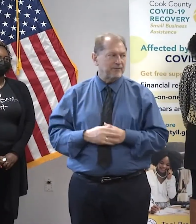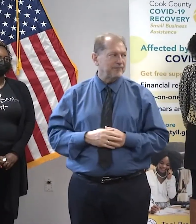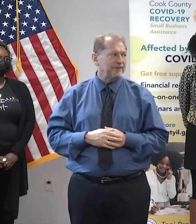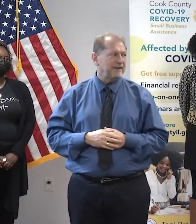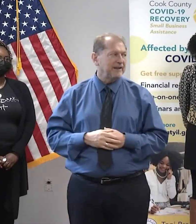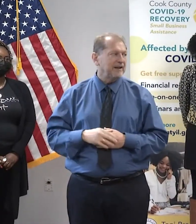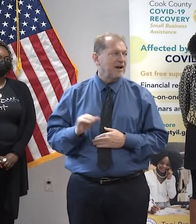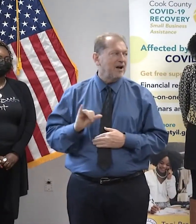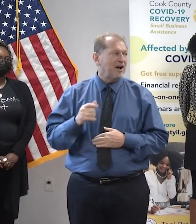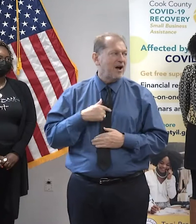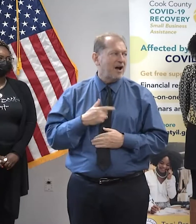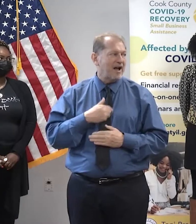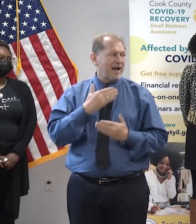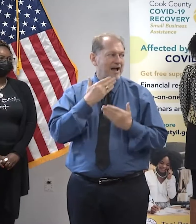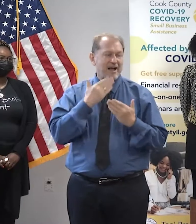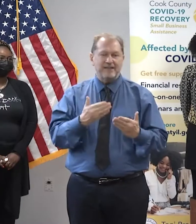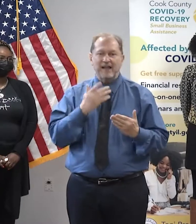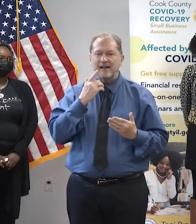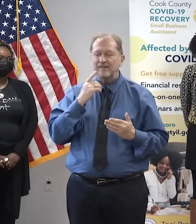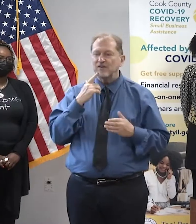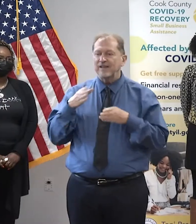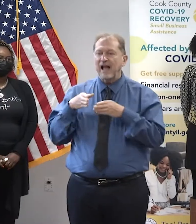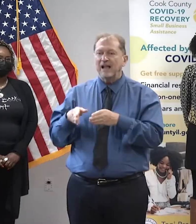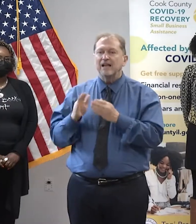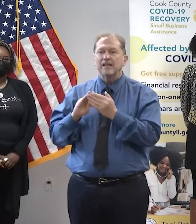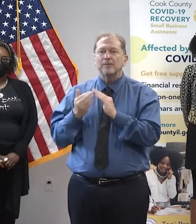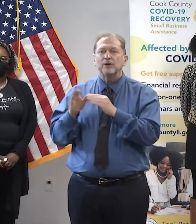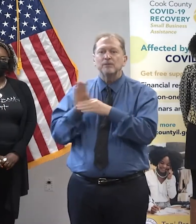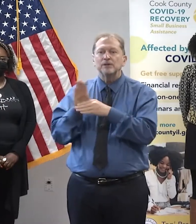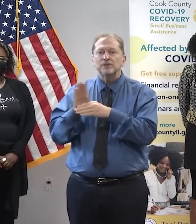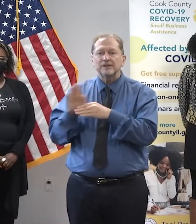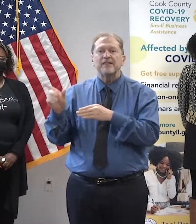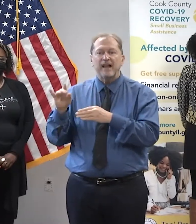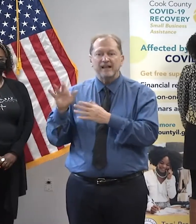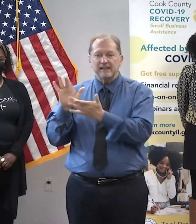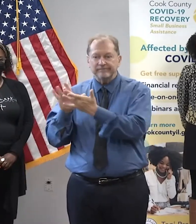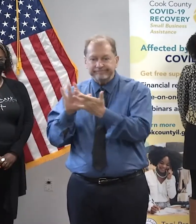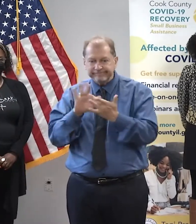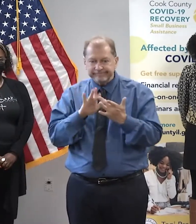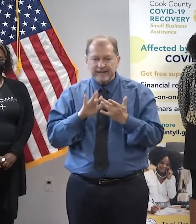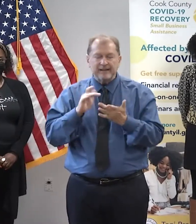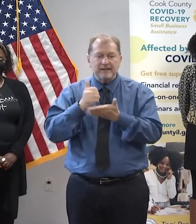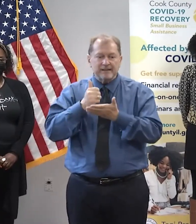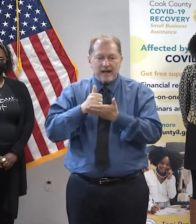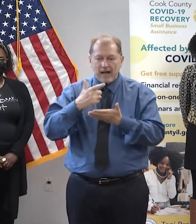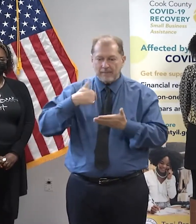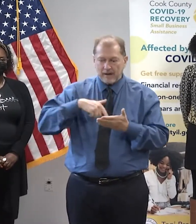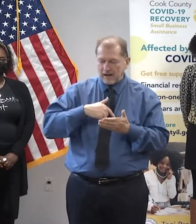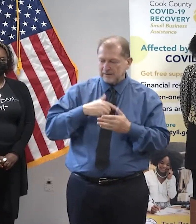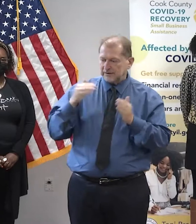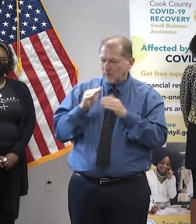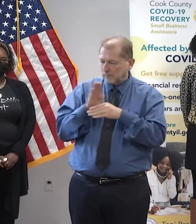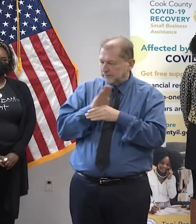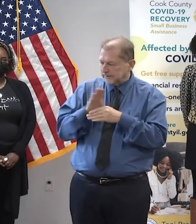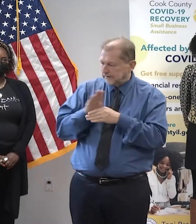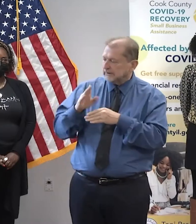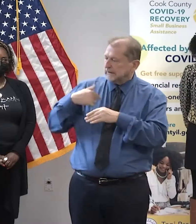I'd also like to thank the LAs for Community Business for the outreach and the resources that were available to our small